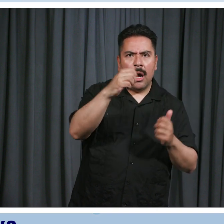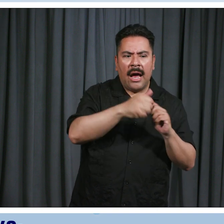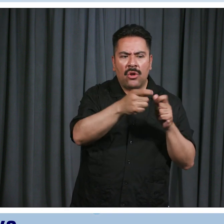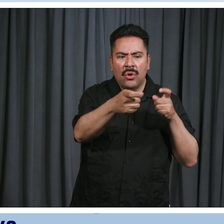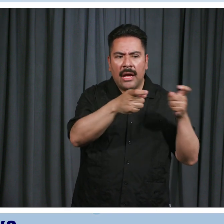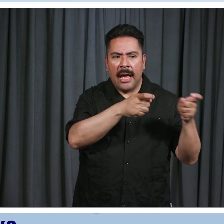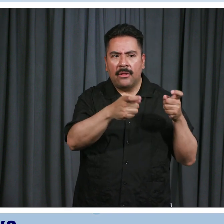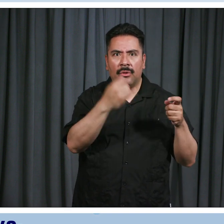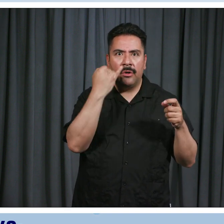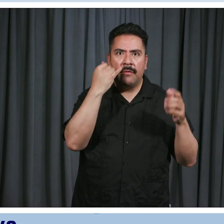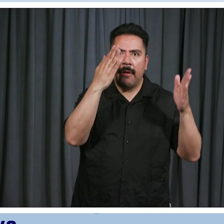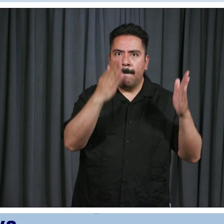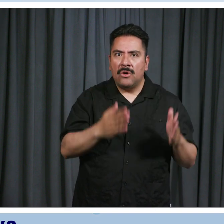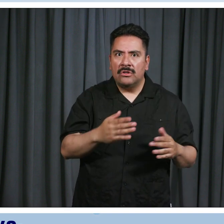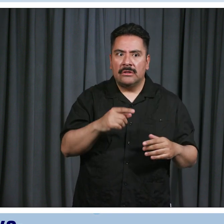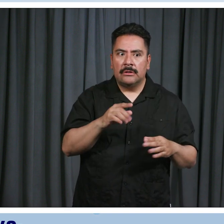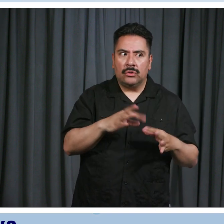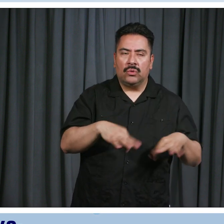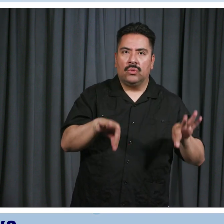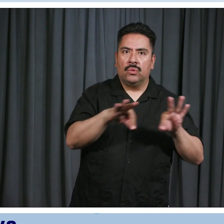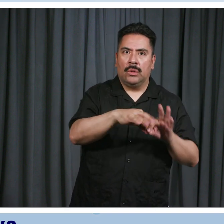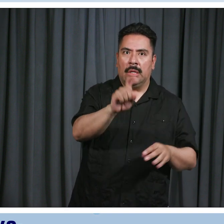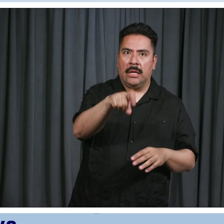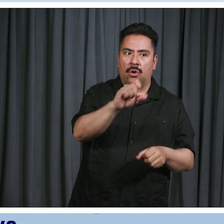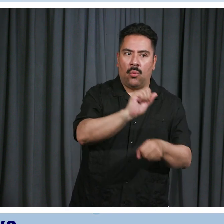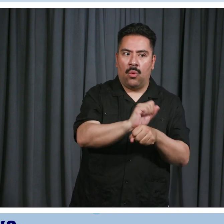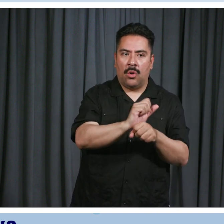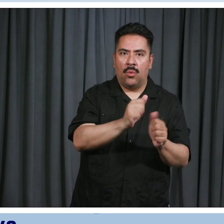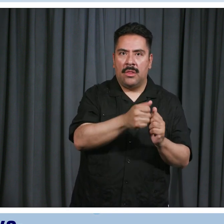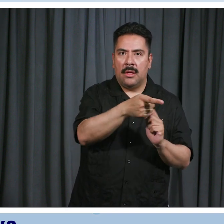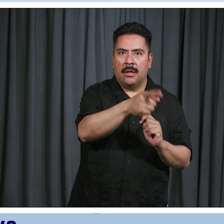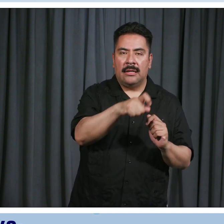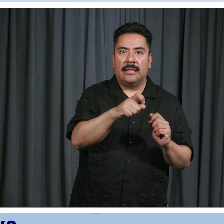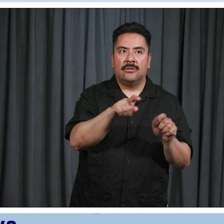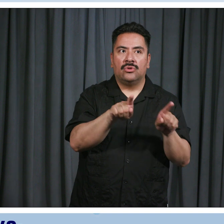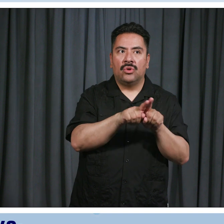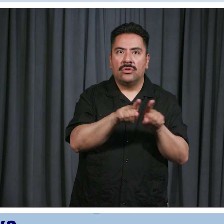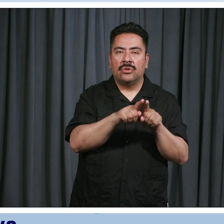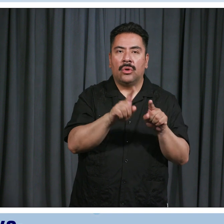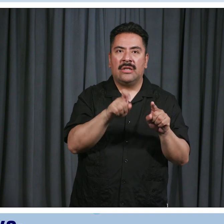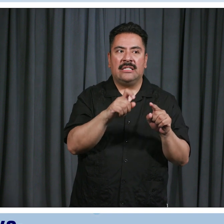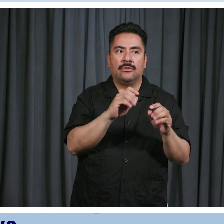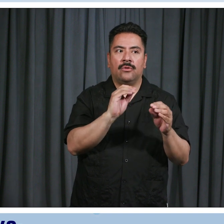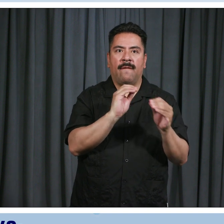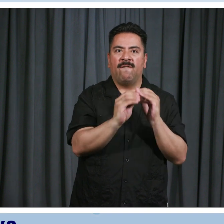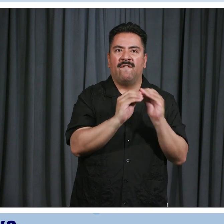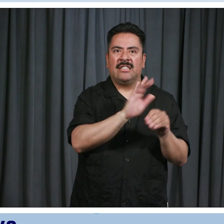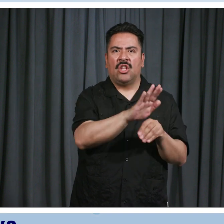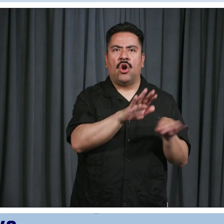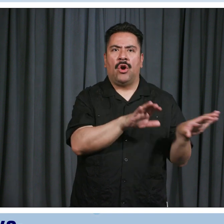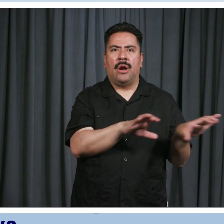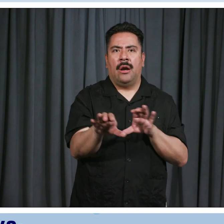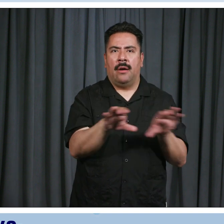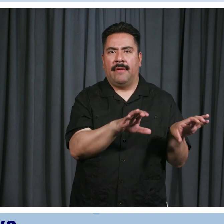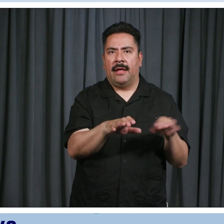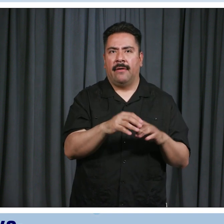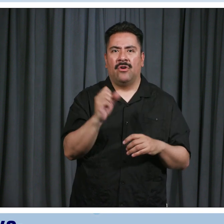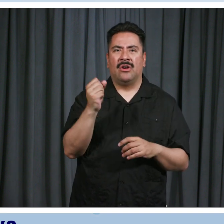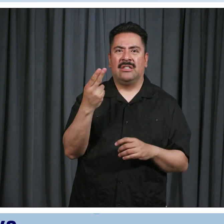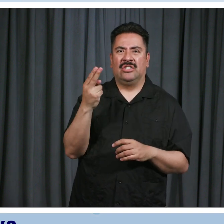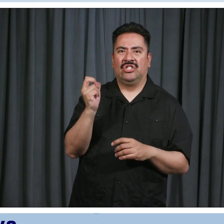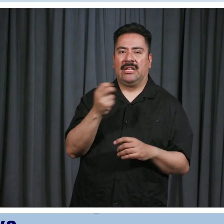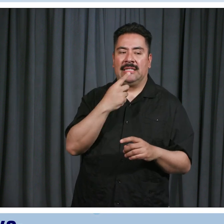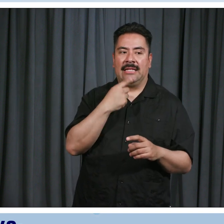in critical need and you're working with them also needs like a corrective action at work? And she said,